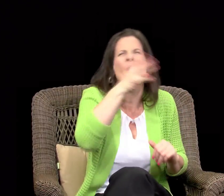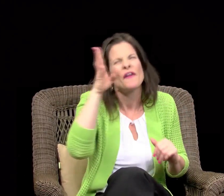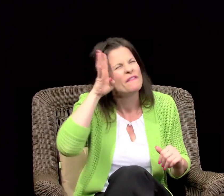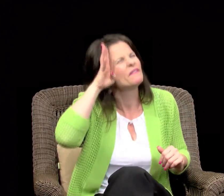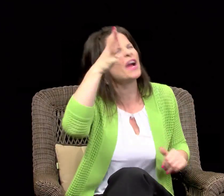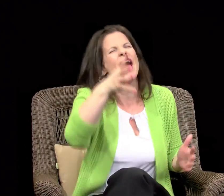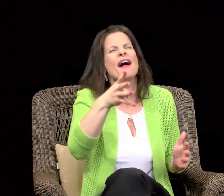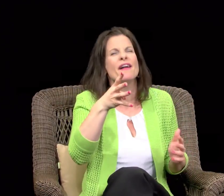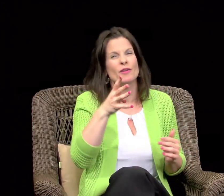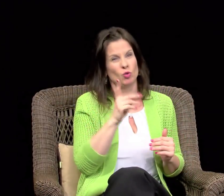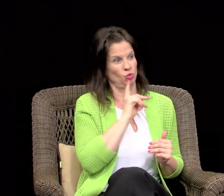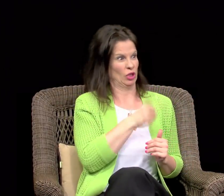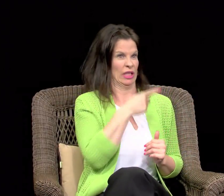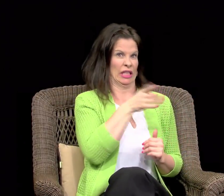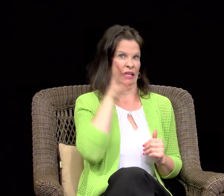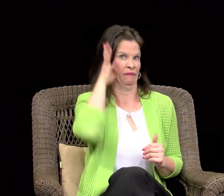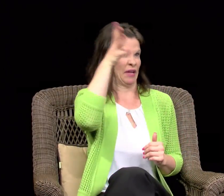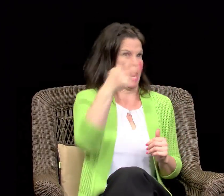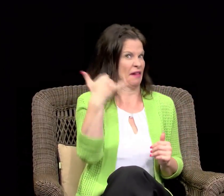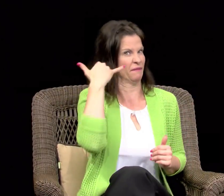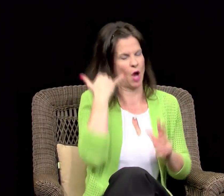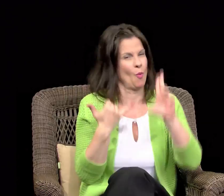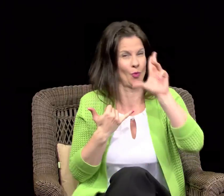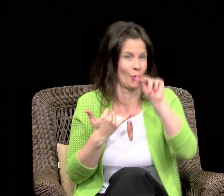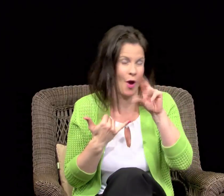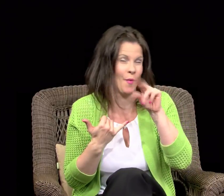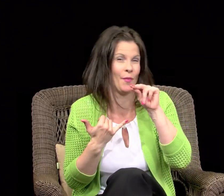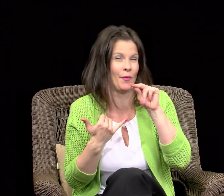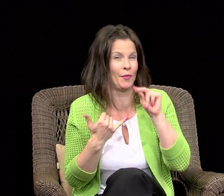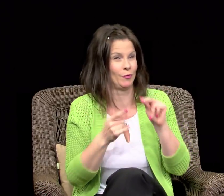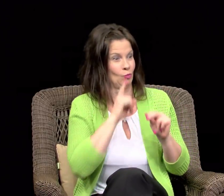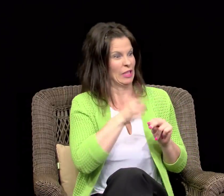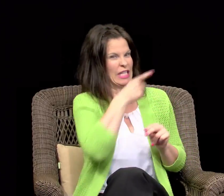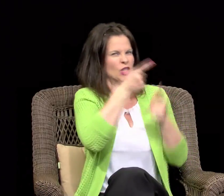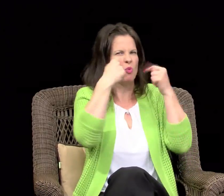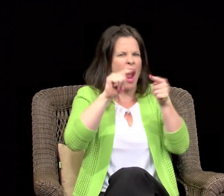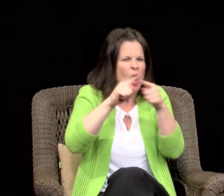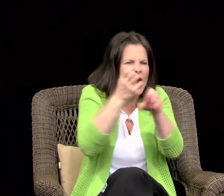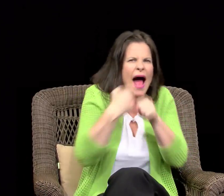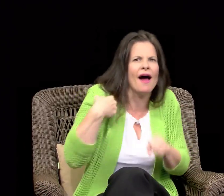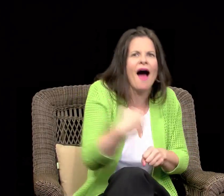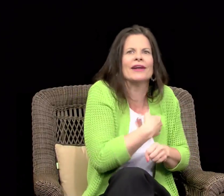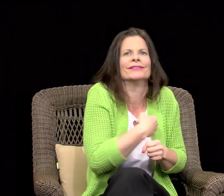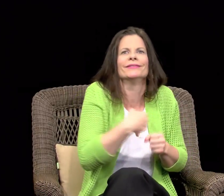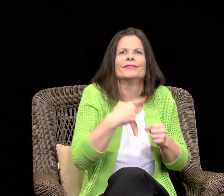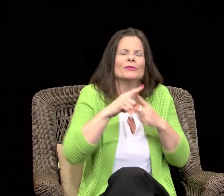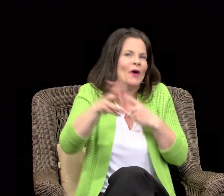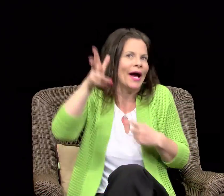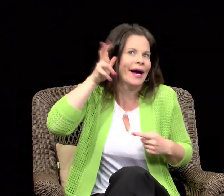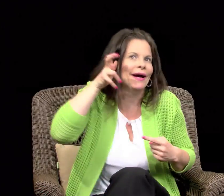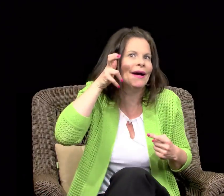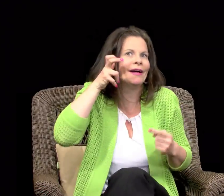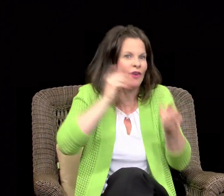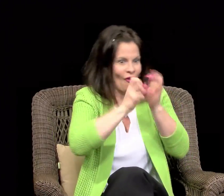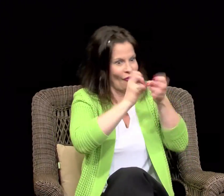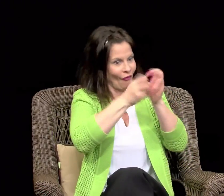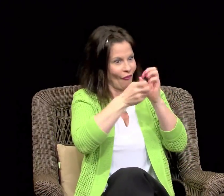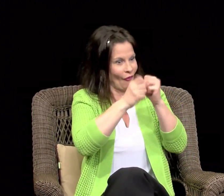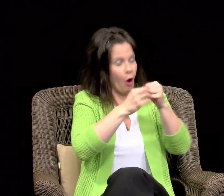were amazing. Oh, and people really look up to him because he invented the telephone.